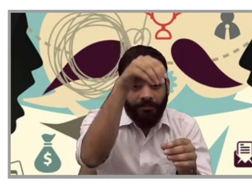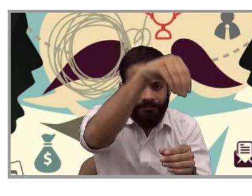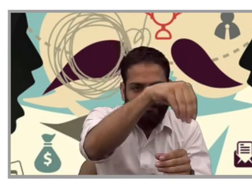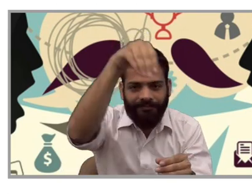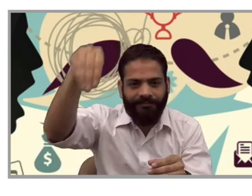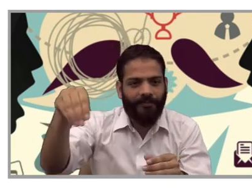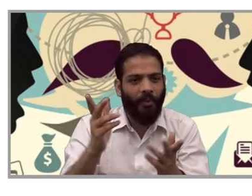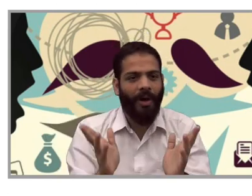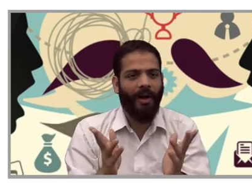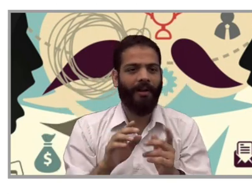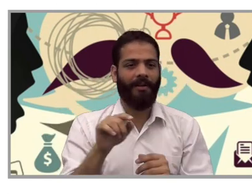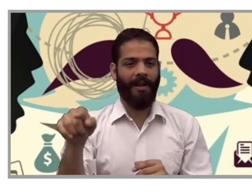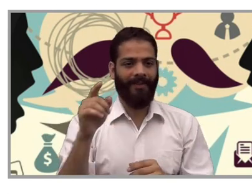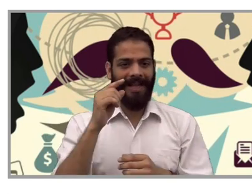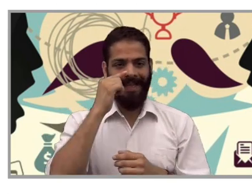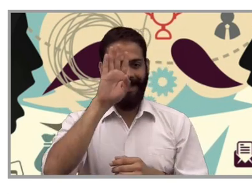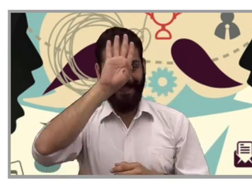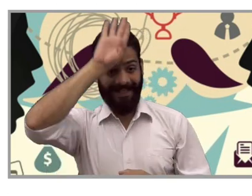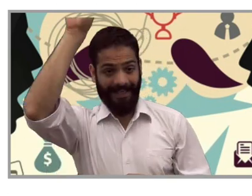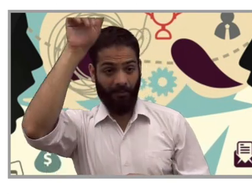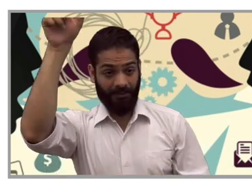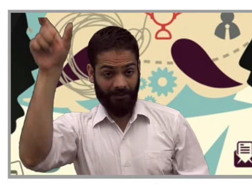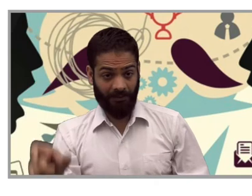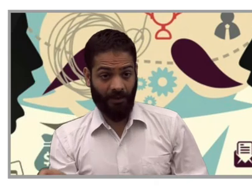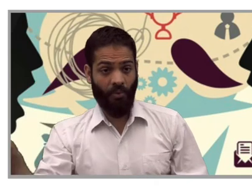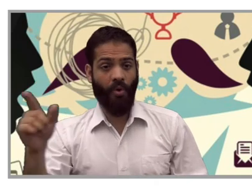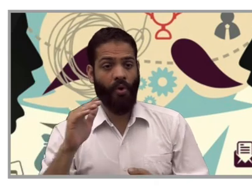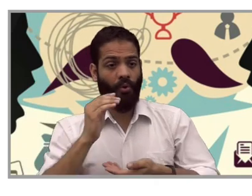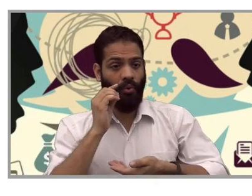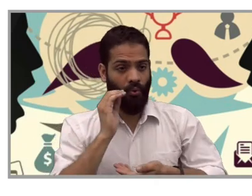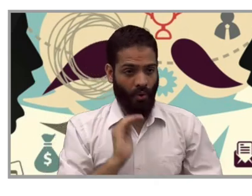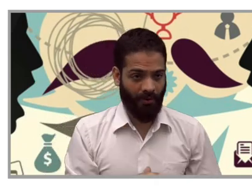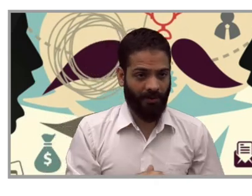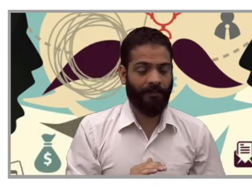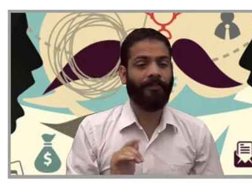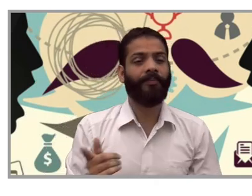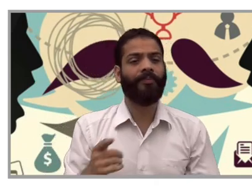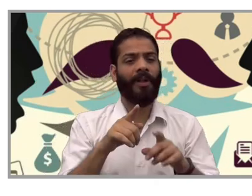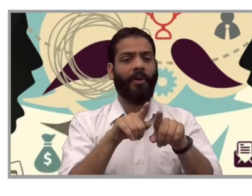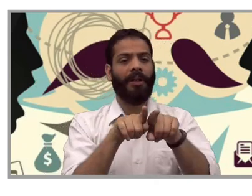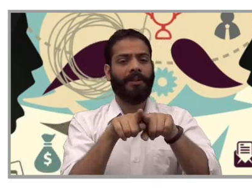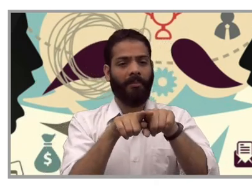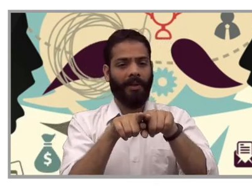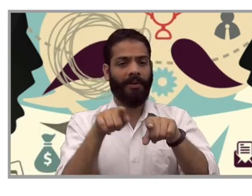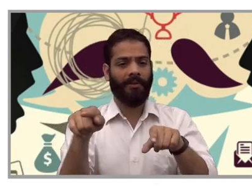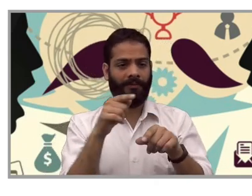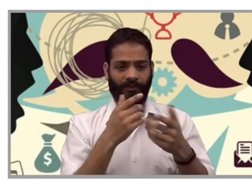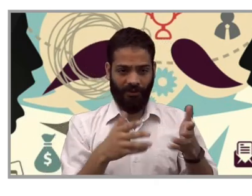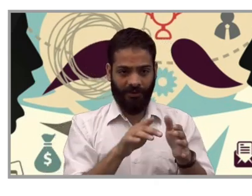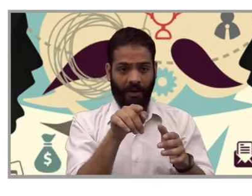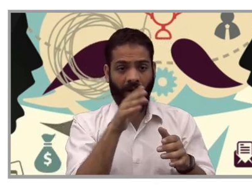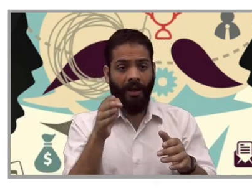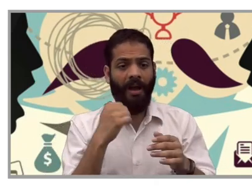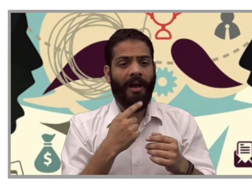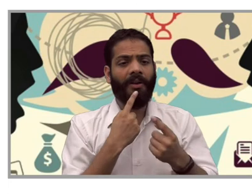the king refers to the king who is already introduced rather than another king different from the one introduced